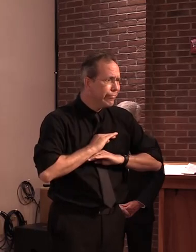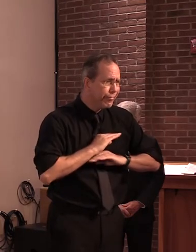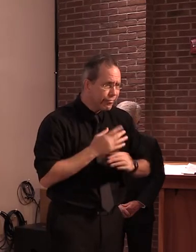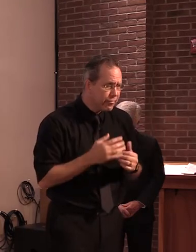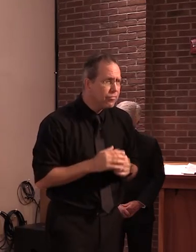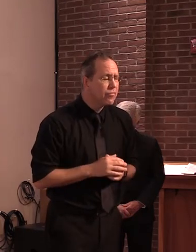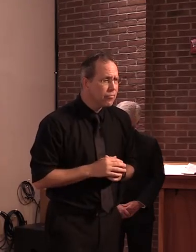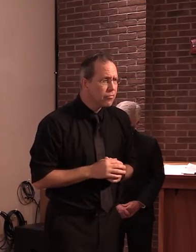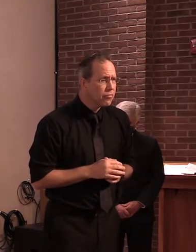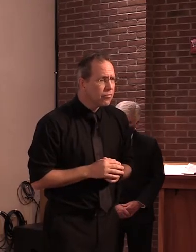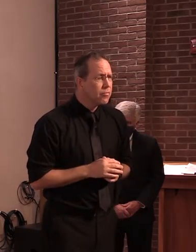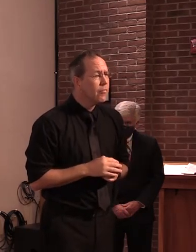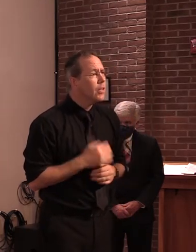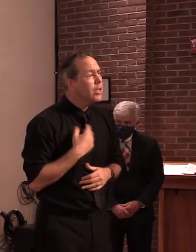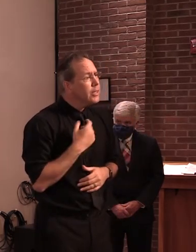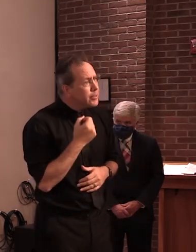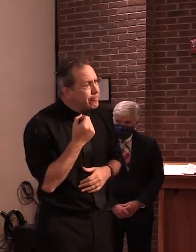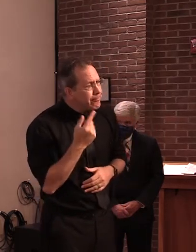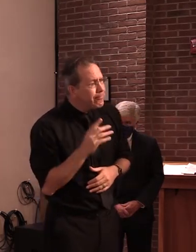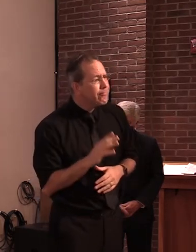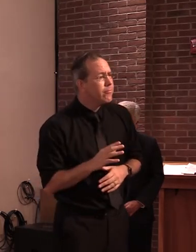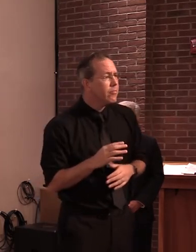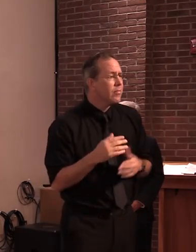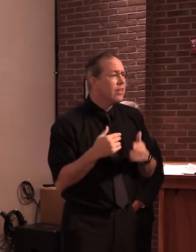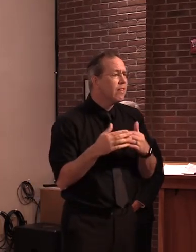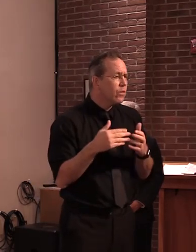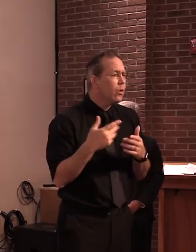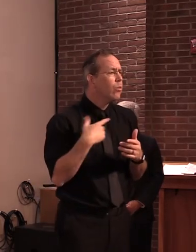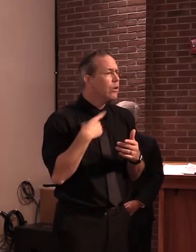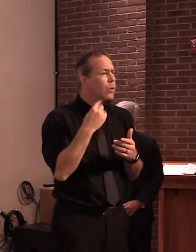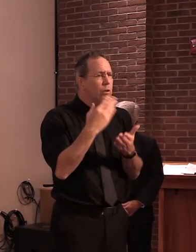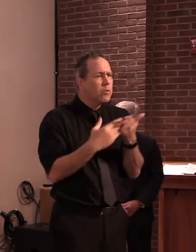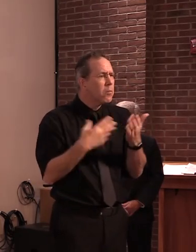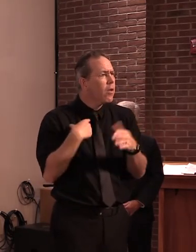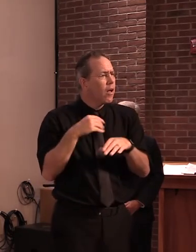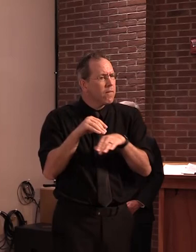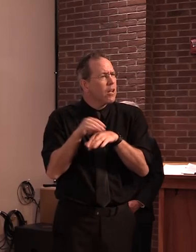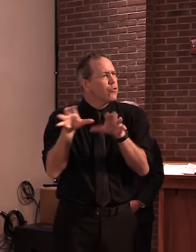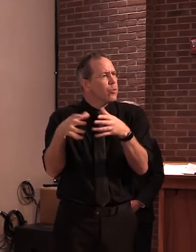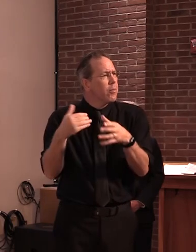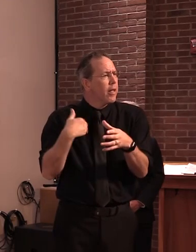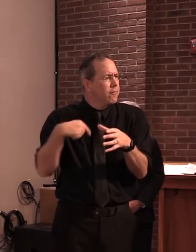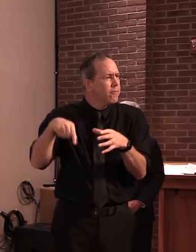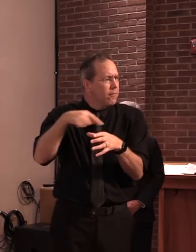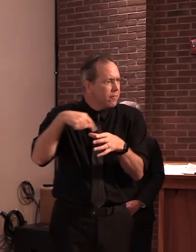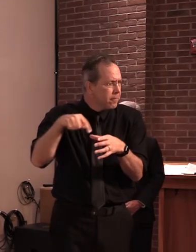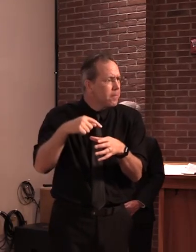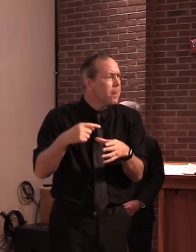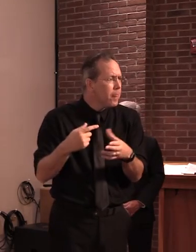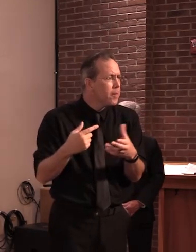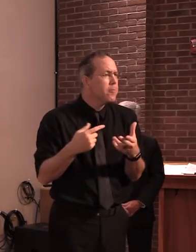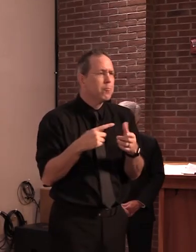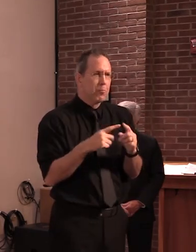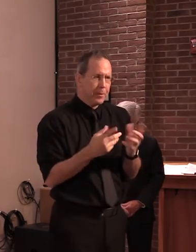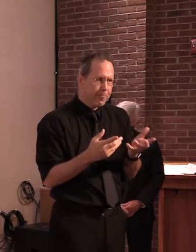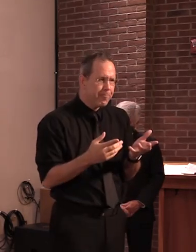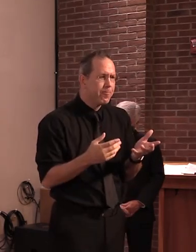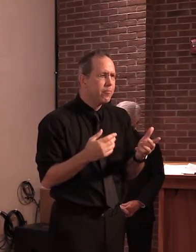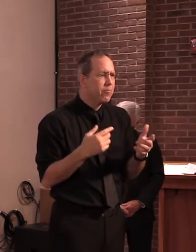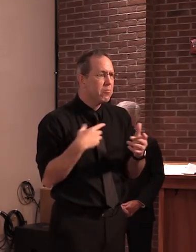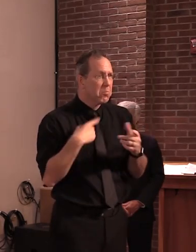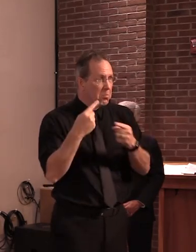in spite of all these focus groups you mentioned and what have you, I don't see us actually working at odds with any of